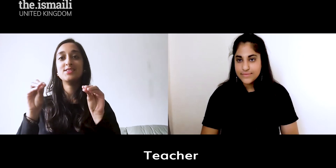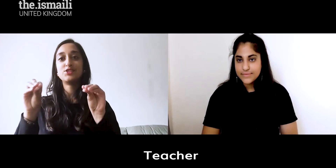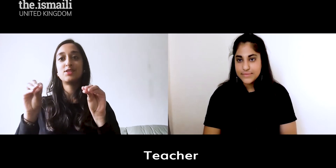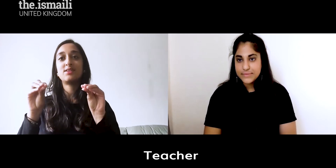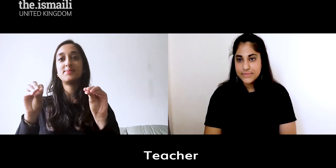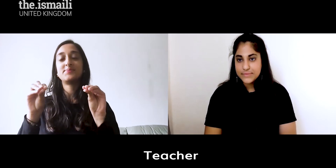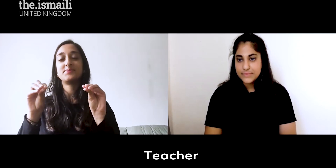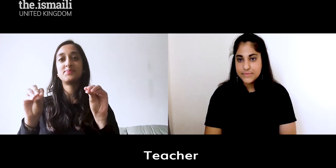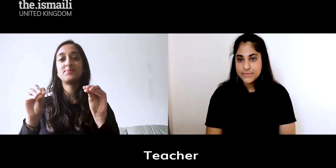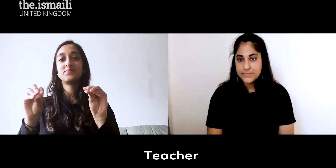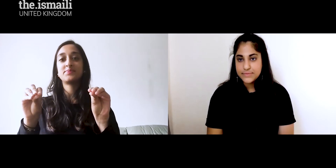Teacher.